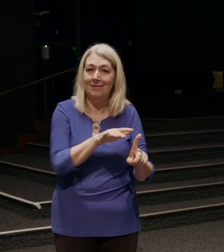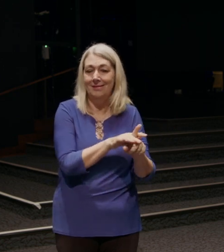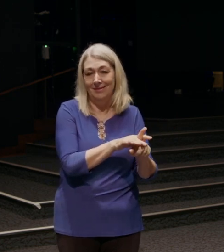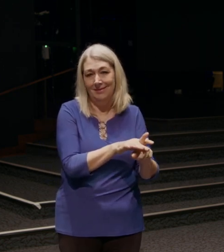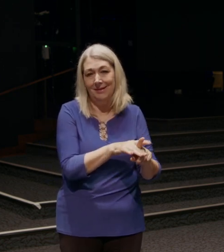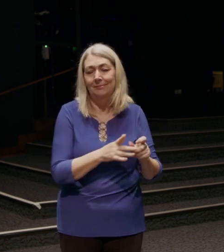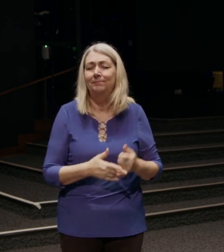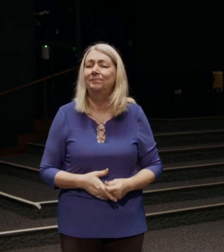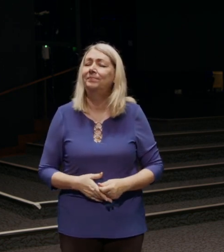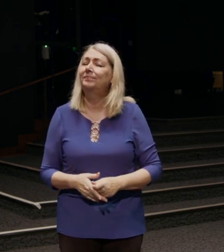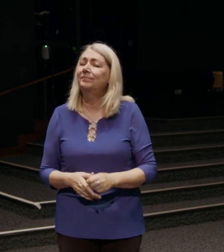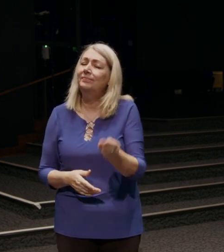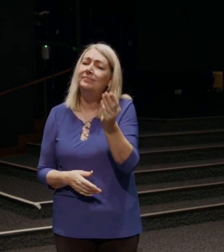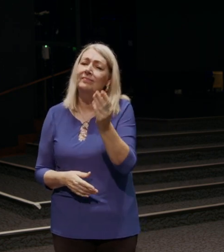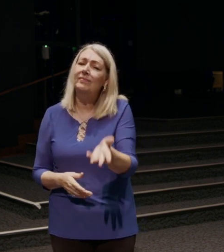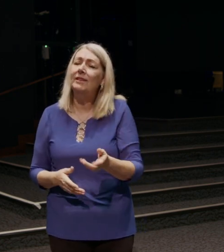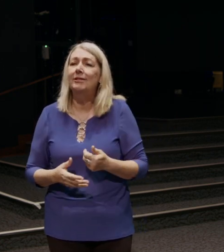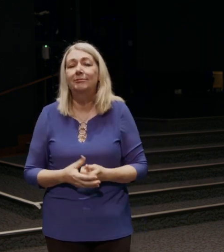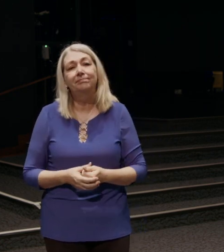Now,